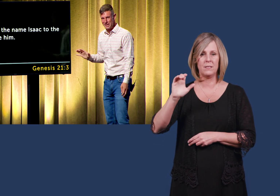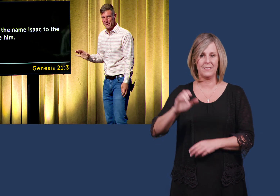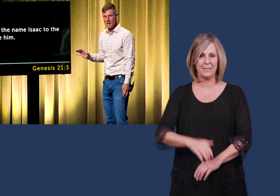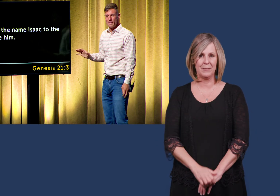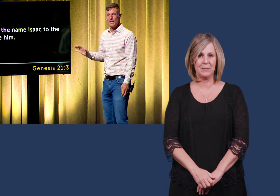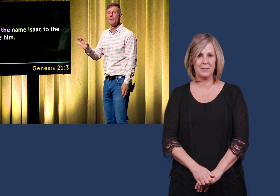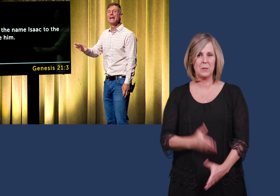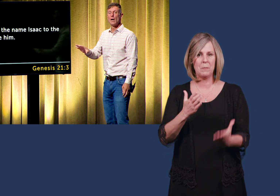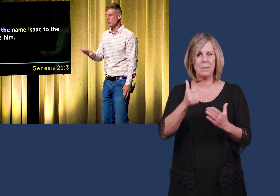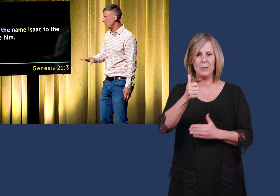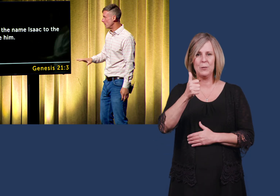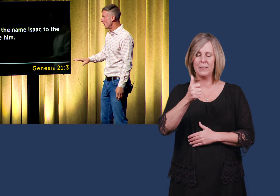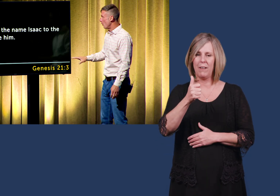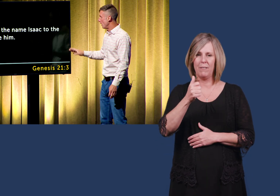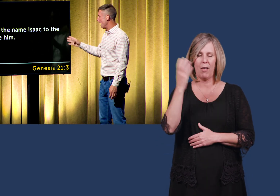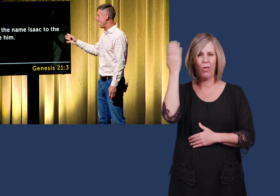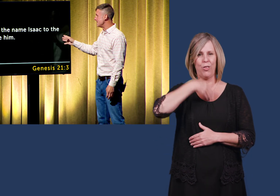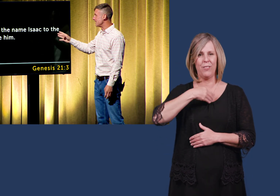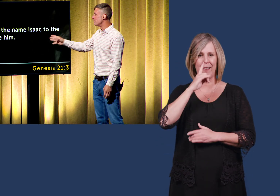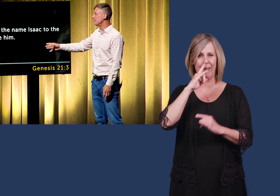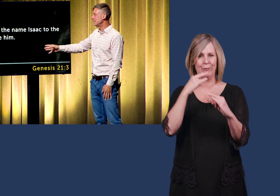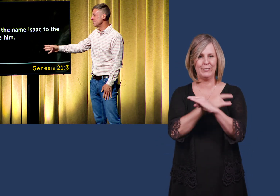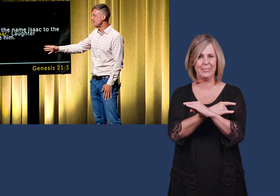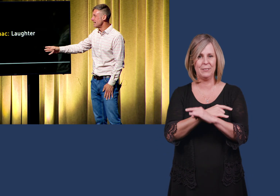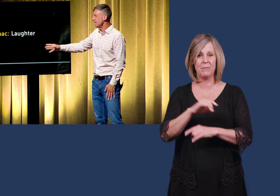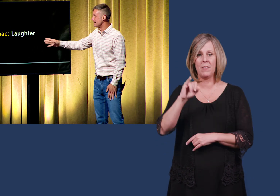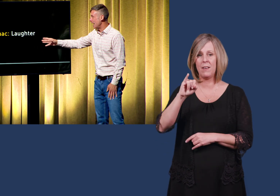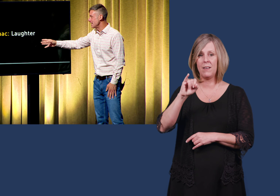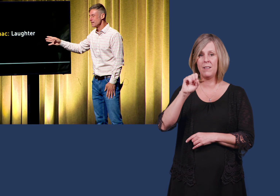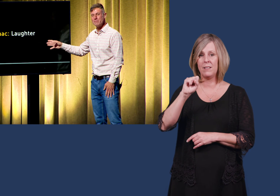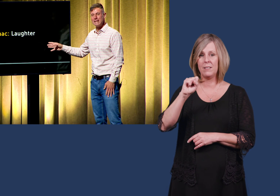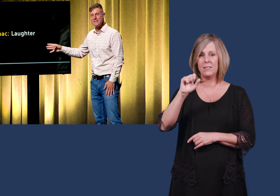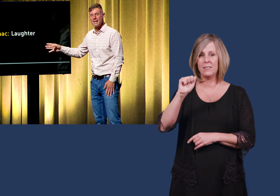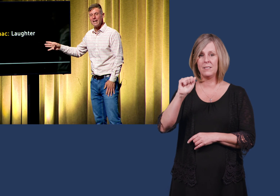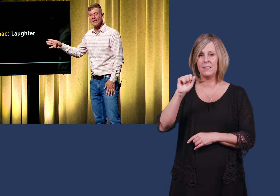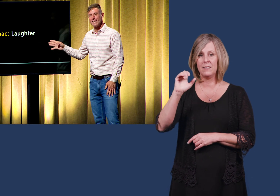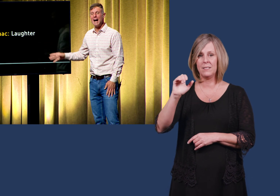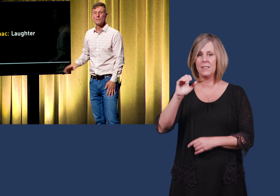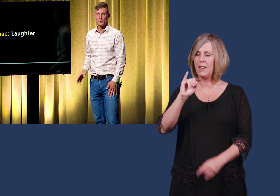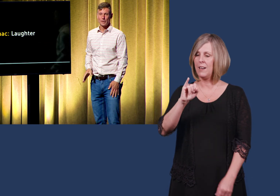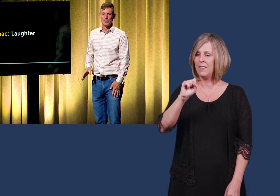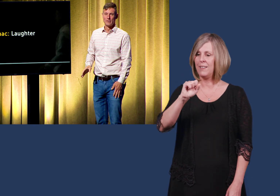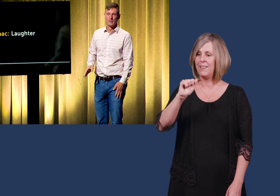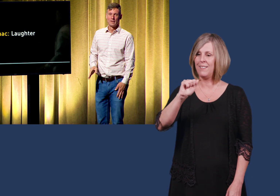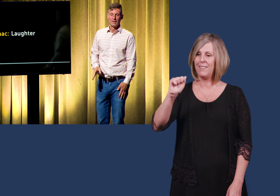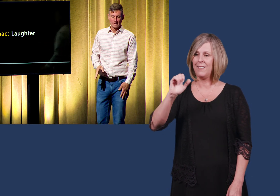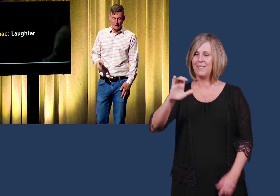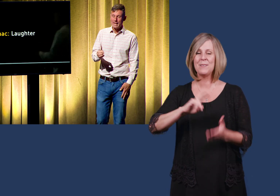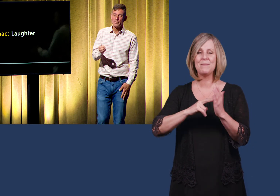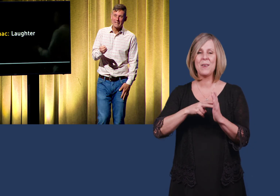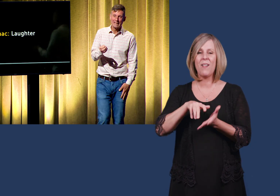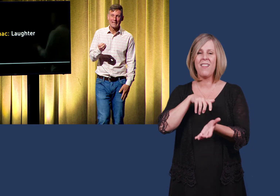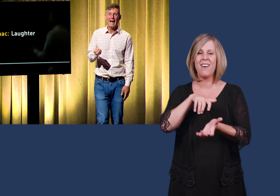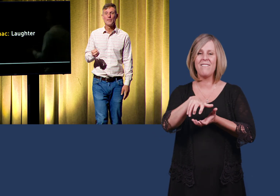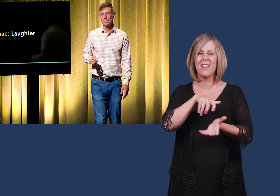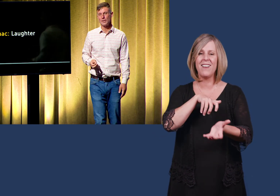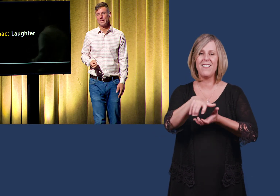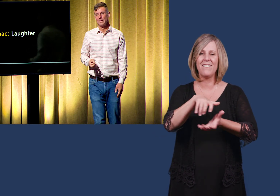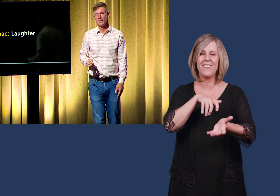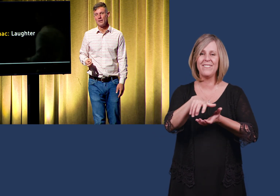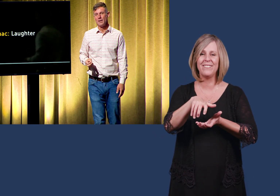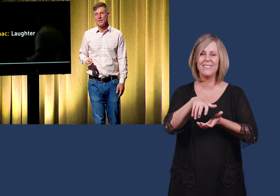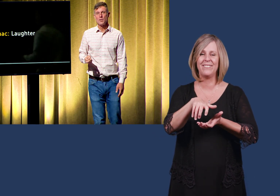this here, but let me help you. What Isaac means is Isaac means laughter. They named their kid